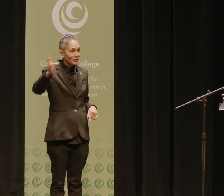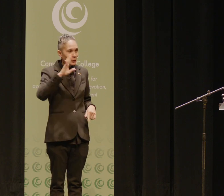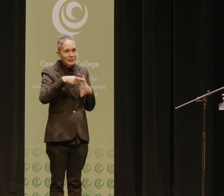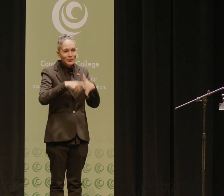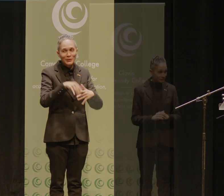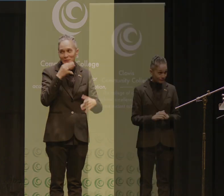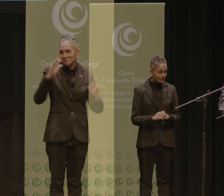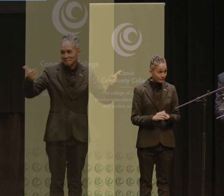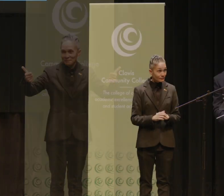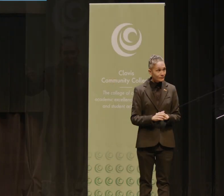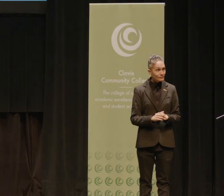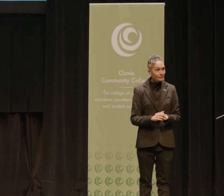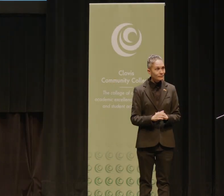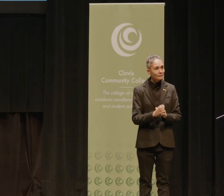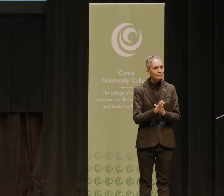again.